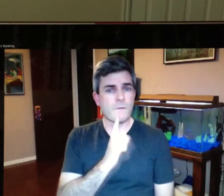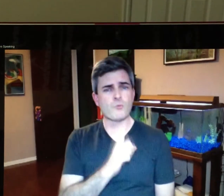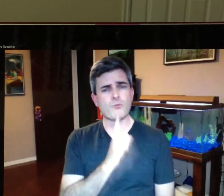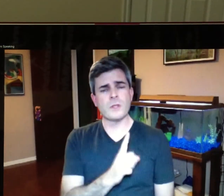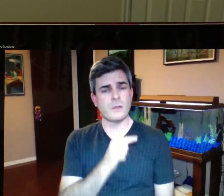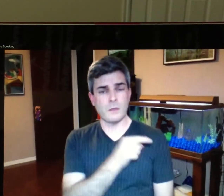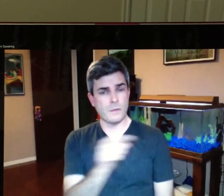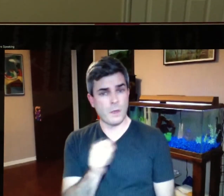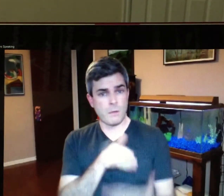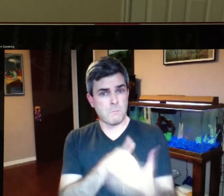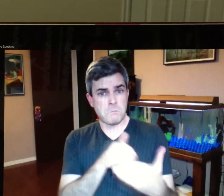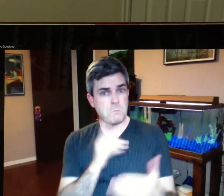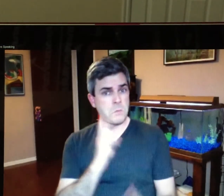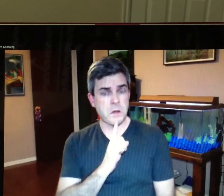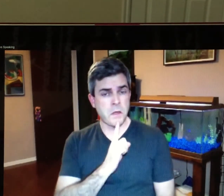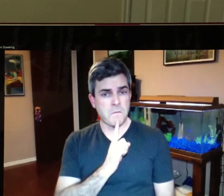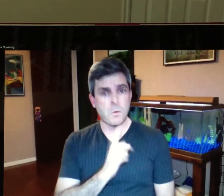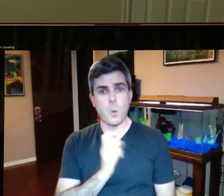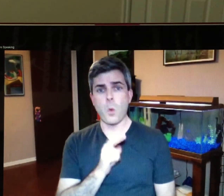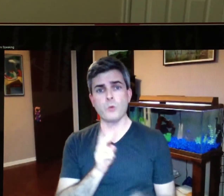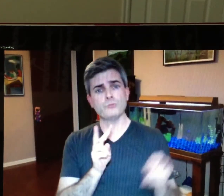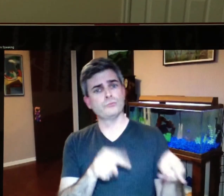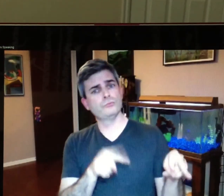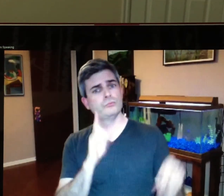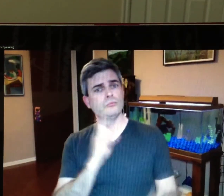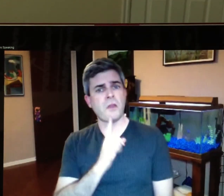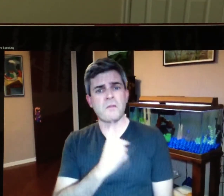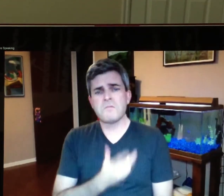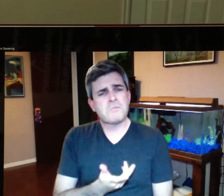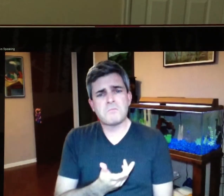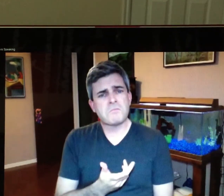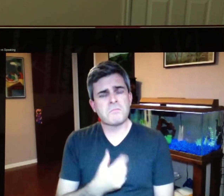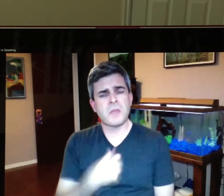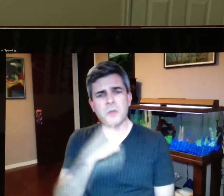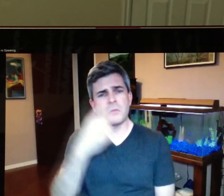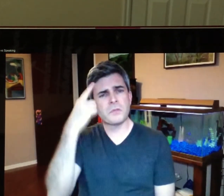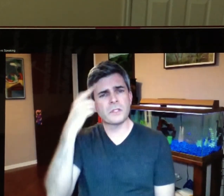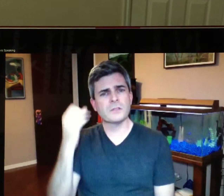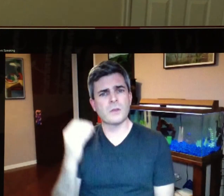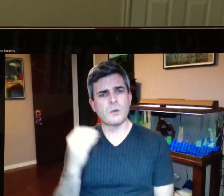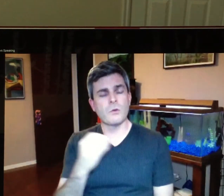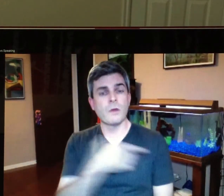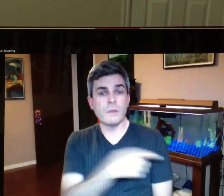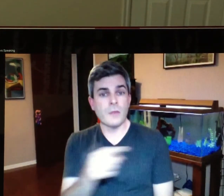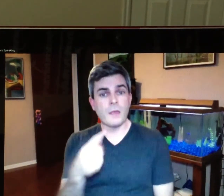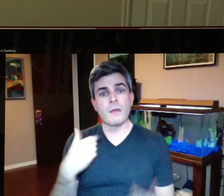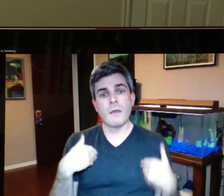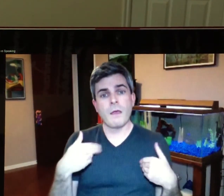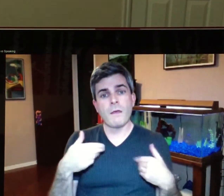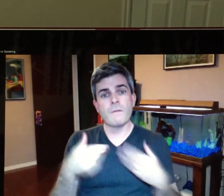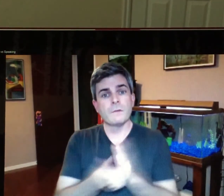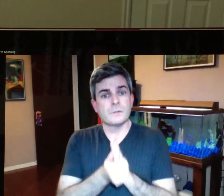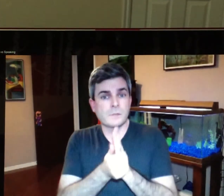I have also known that typically deaf oral people aren't necessarily looked down